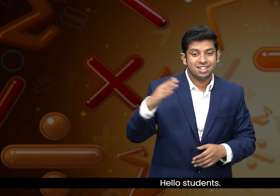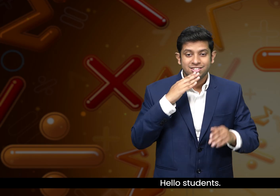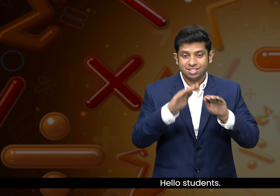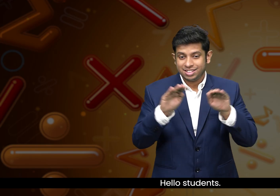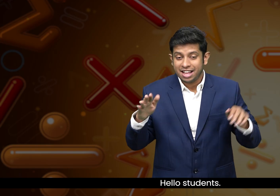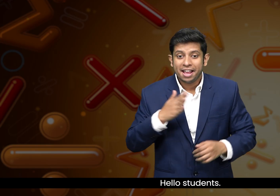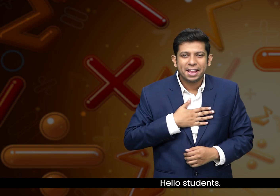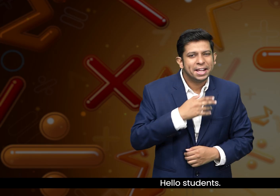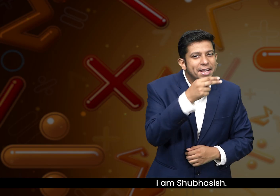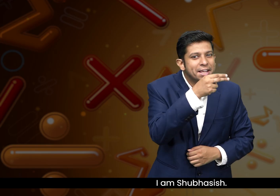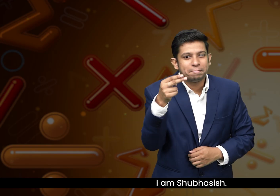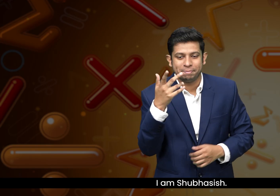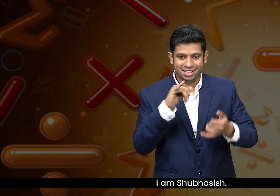Hello students, I am Subhashish.